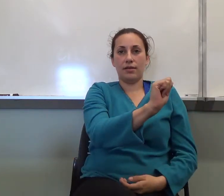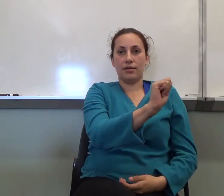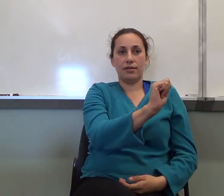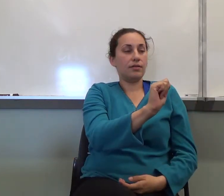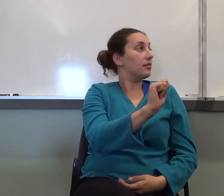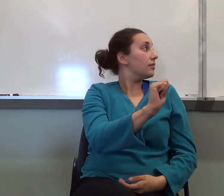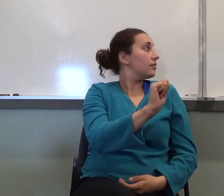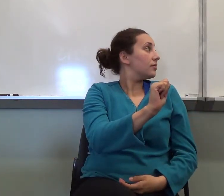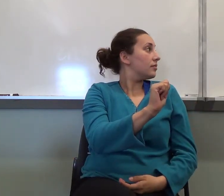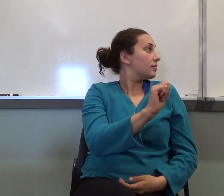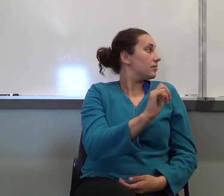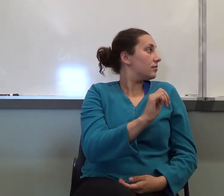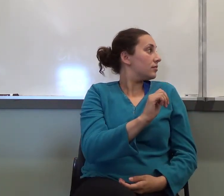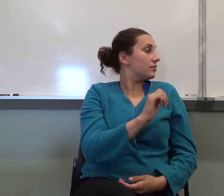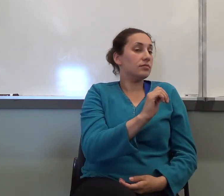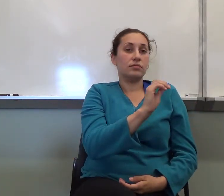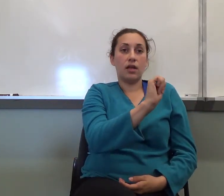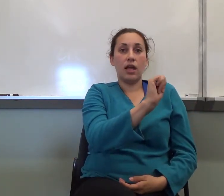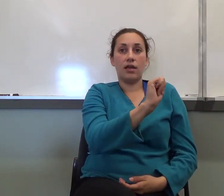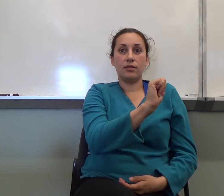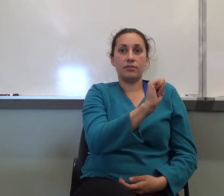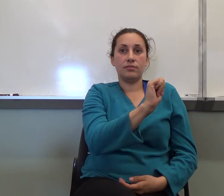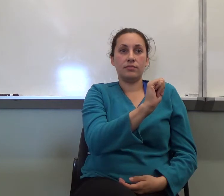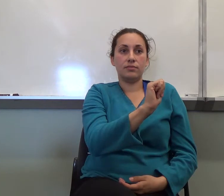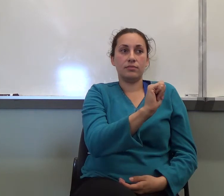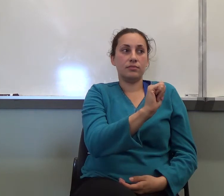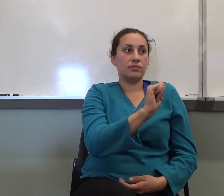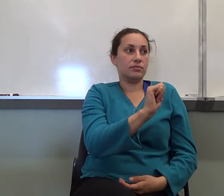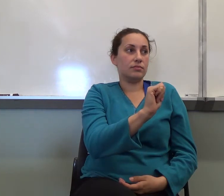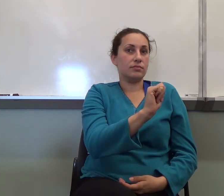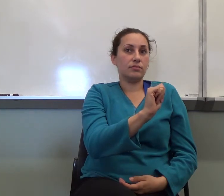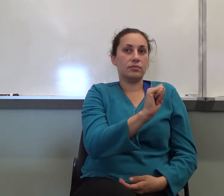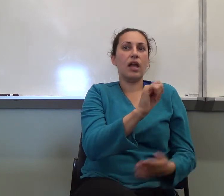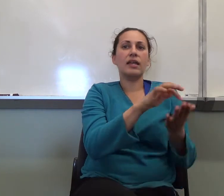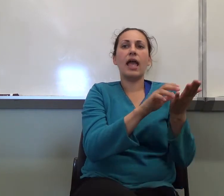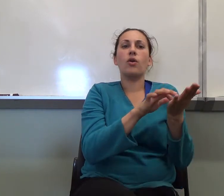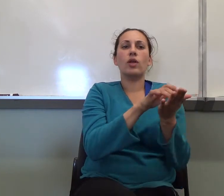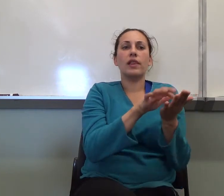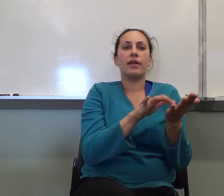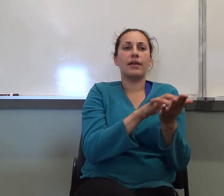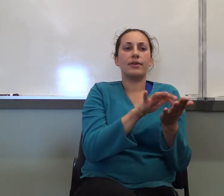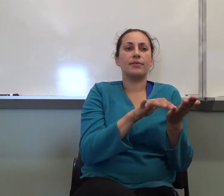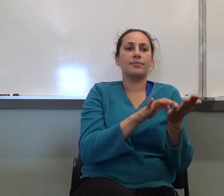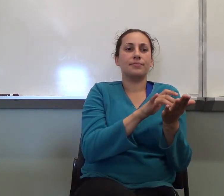And you can put that on the calculator. Let's write down the commands for the calculator, the button pushes.